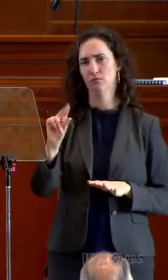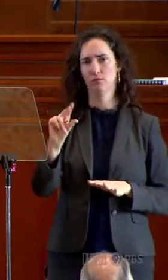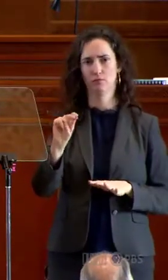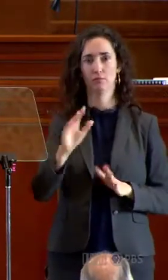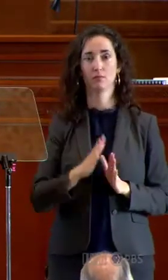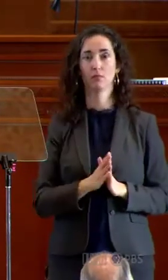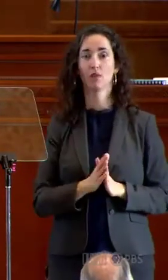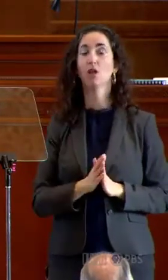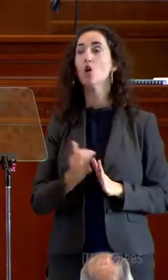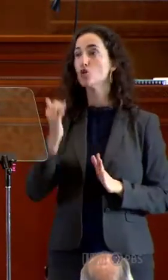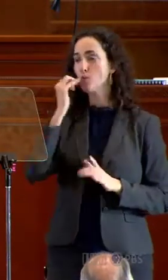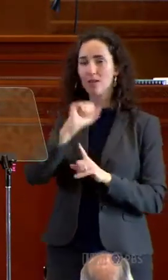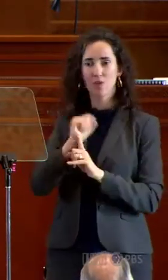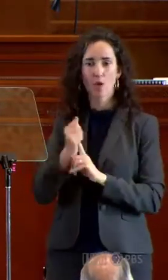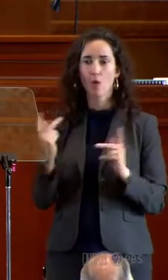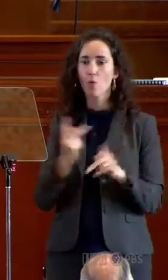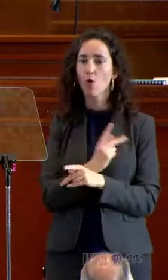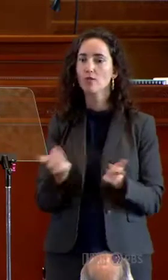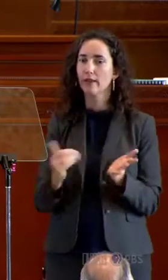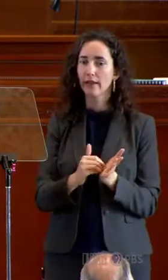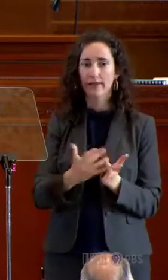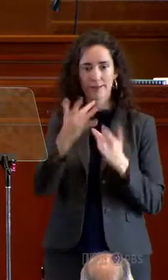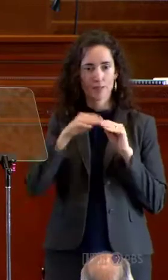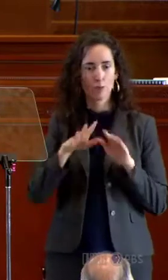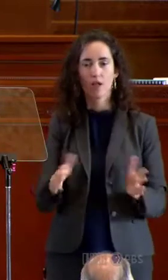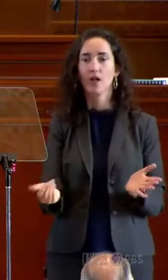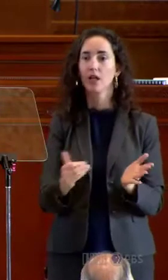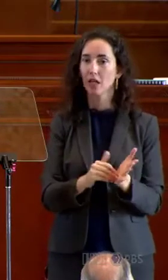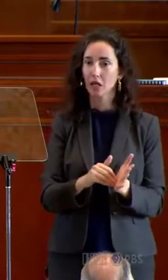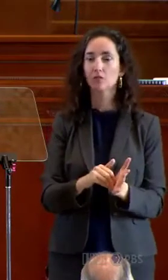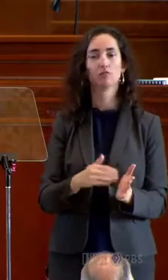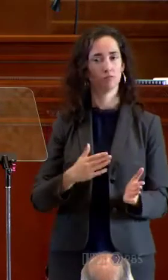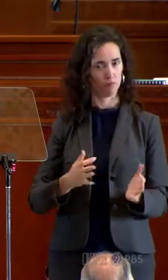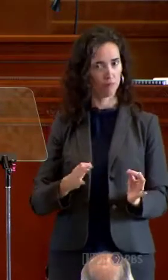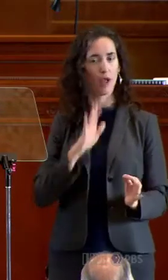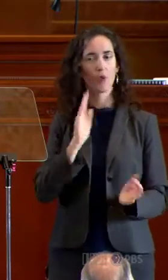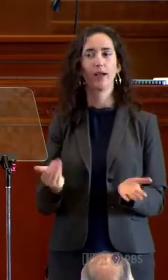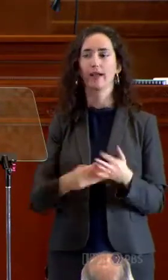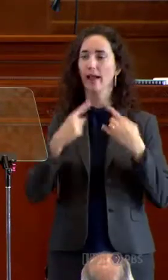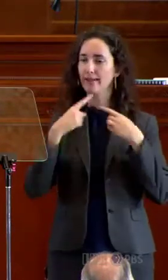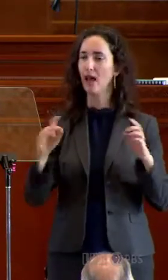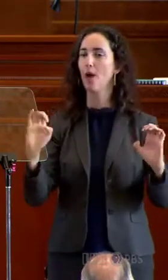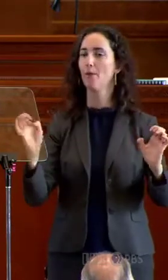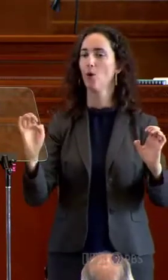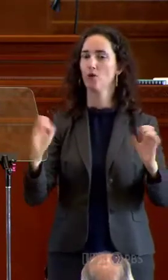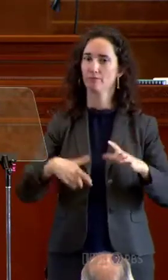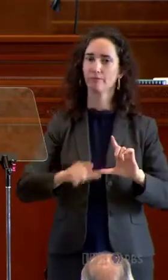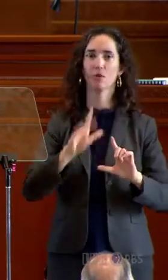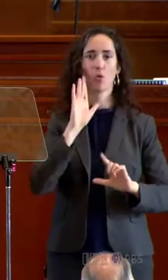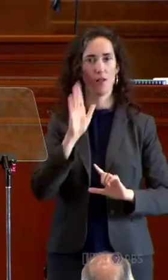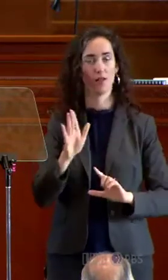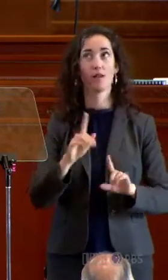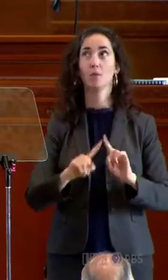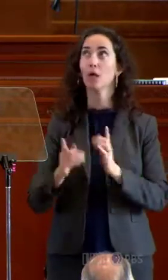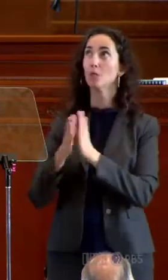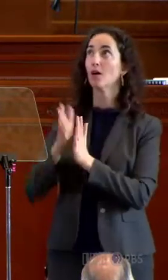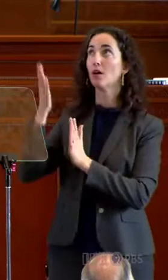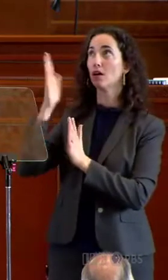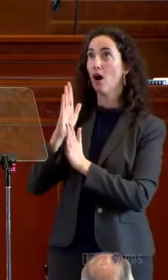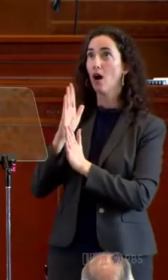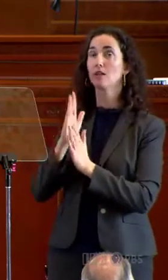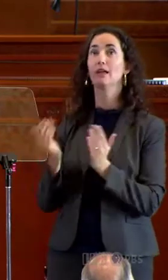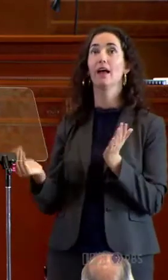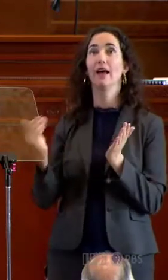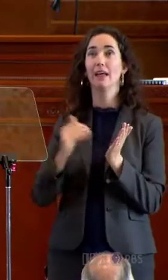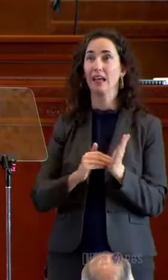circumstances worsen and call for it, I won't hesitate to declare another emergency. But God willing, we will never have to see